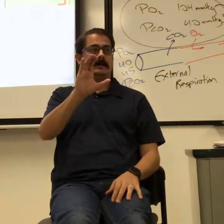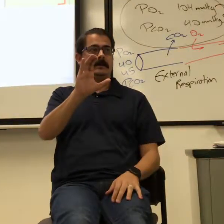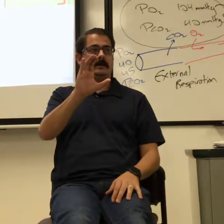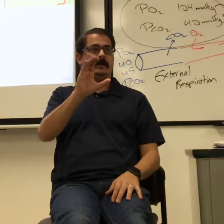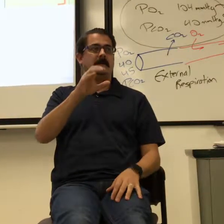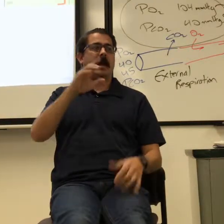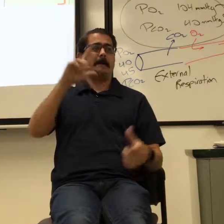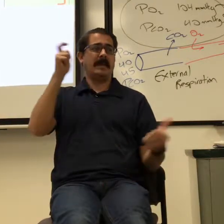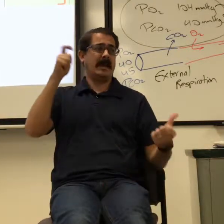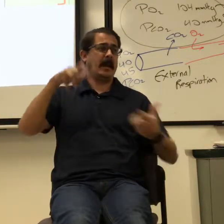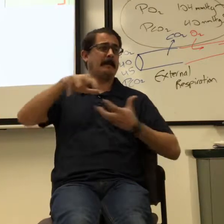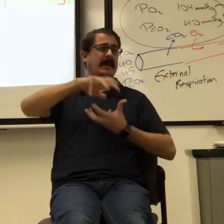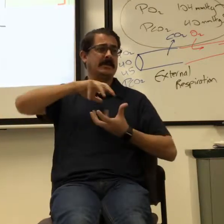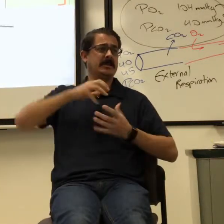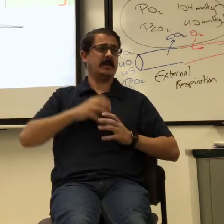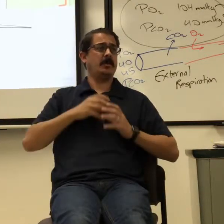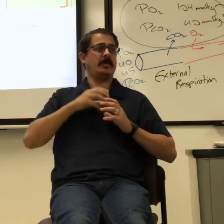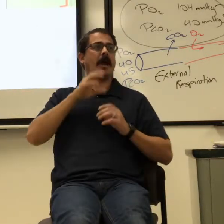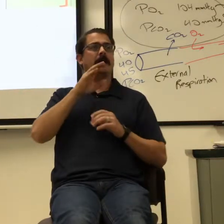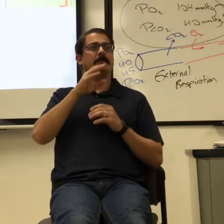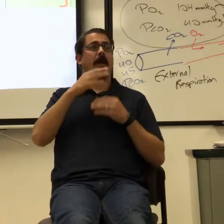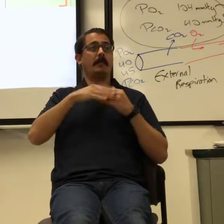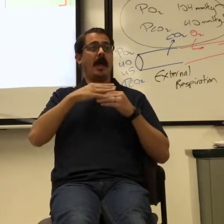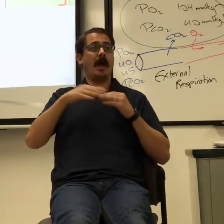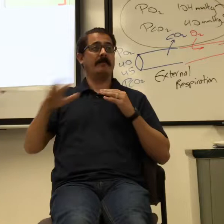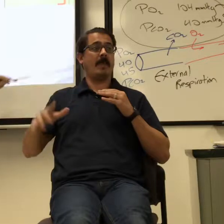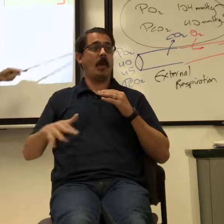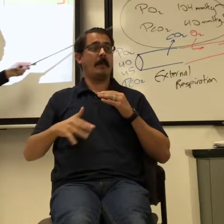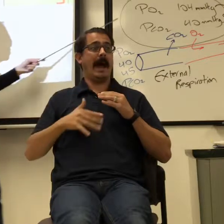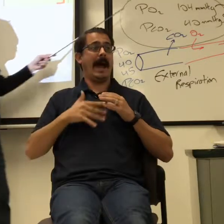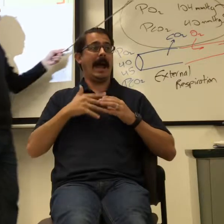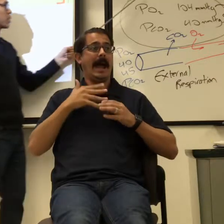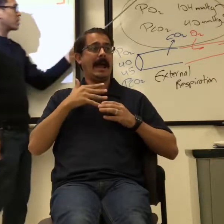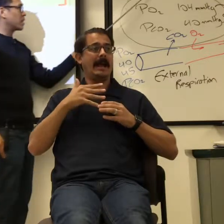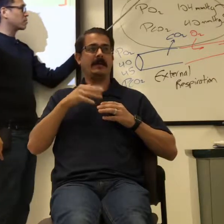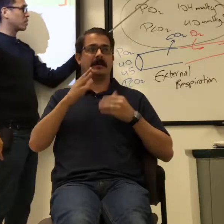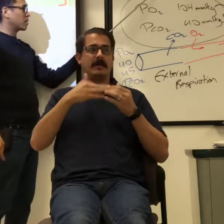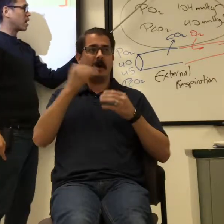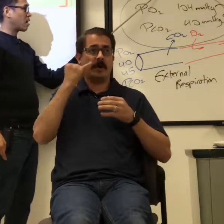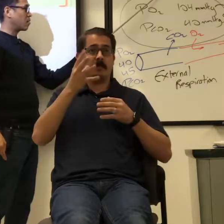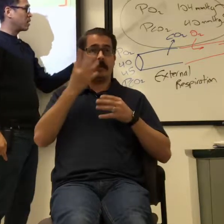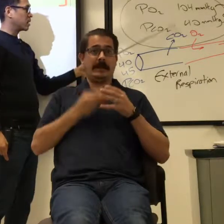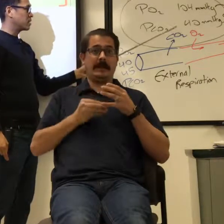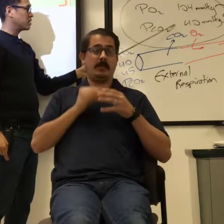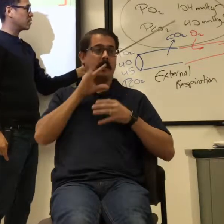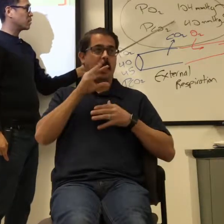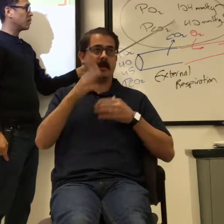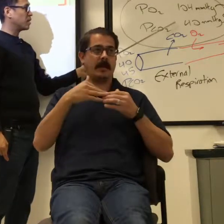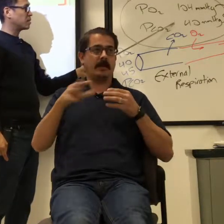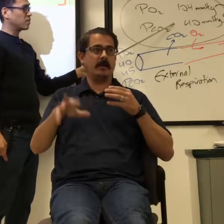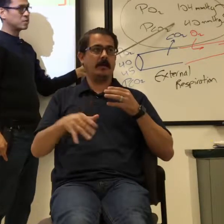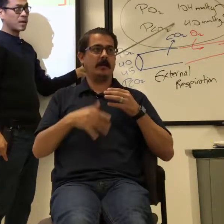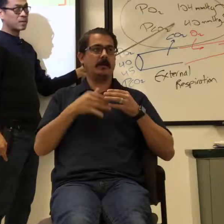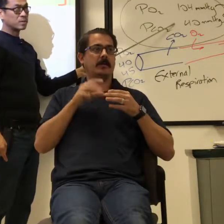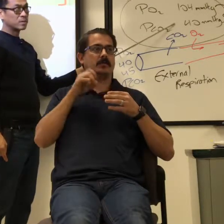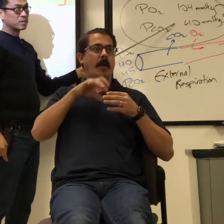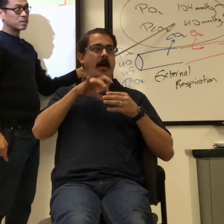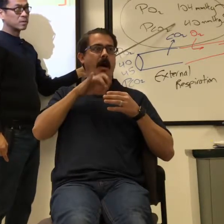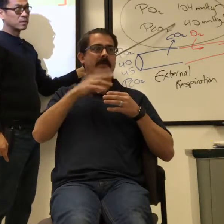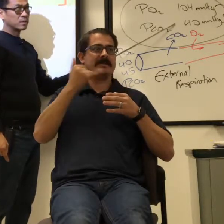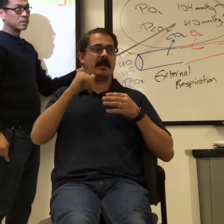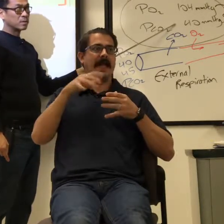mixing chamber, the blood flowing by, regardless if you're breathing in or breathing out, can still dump it into this